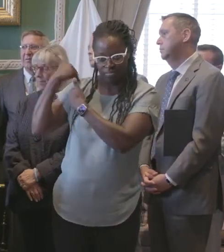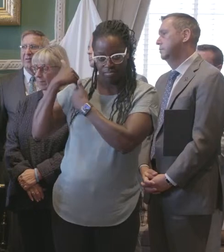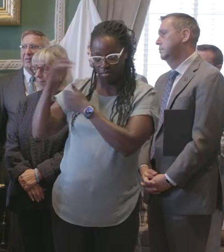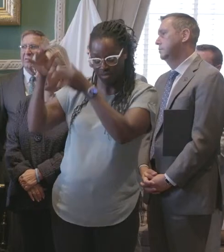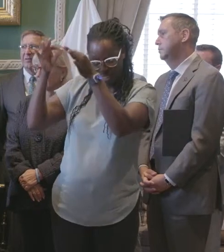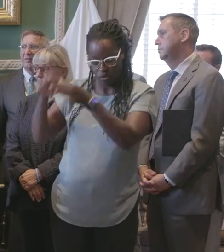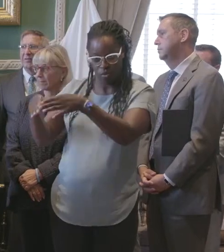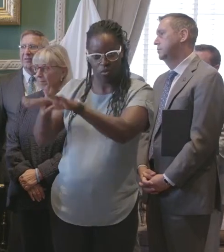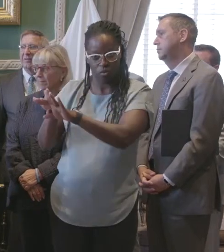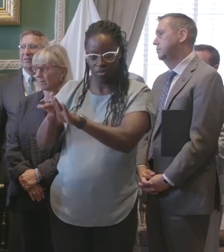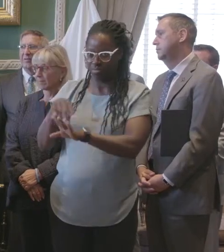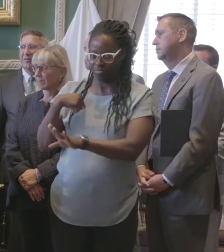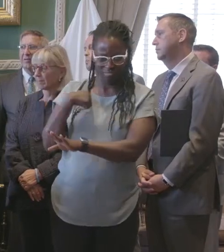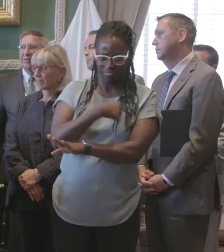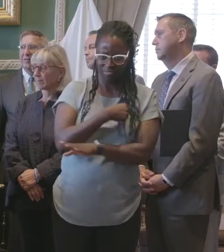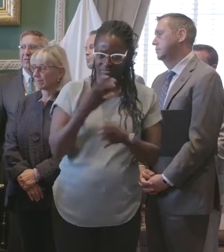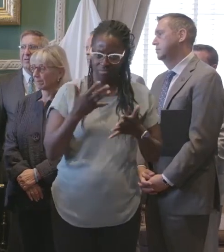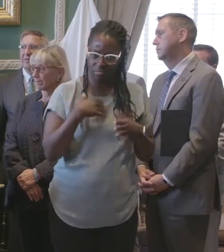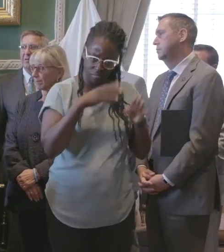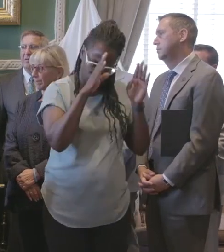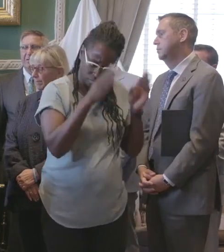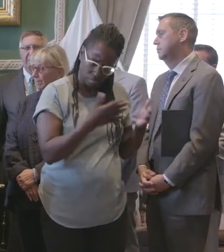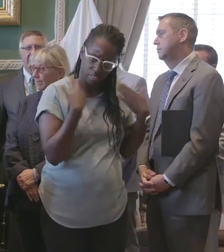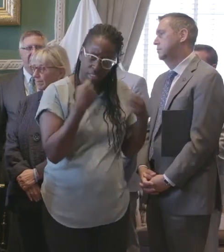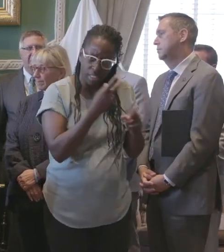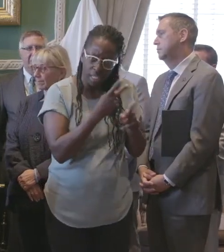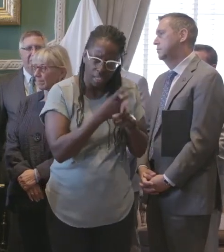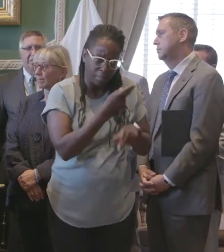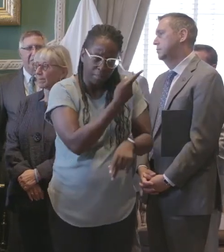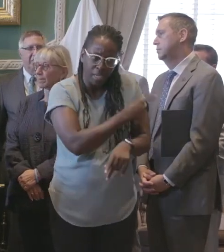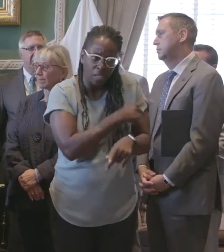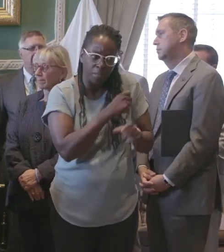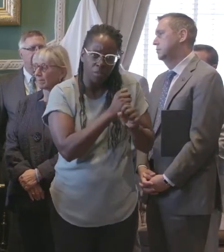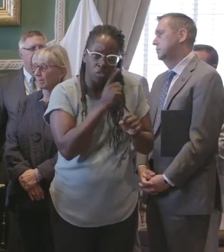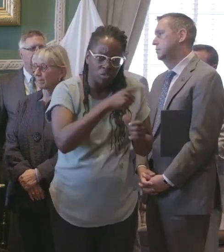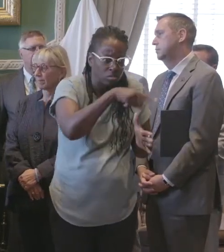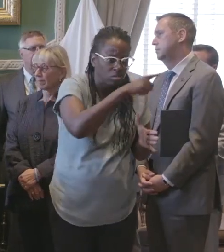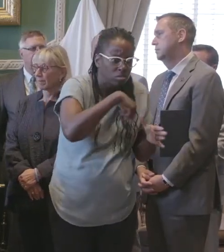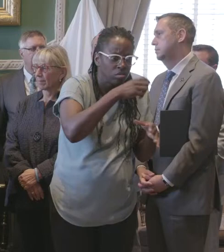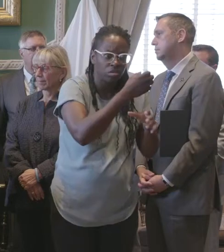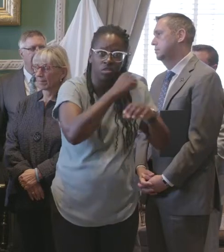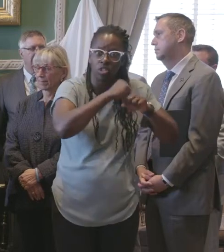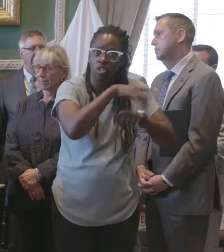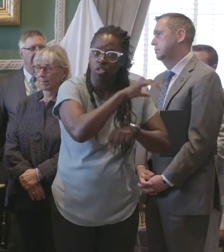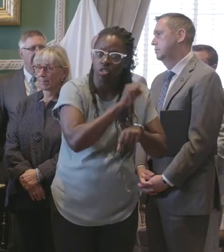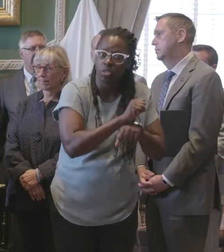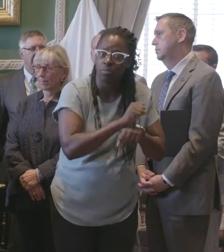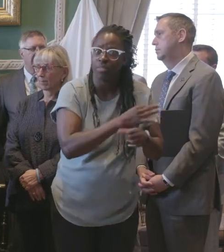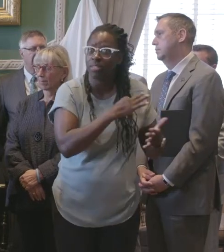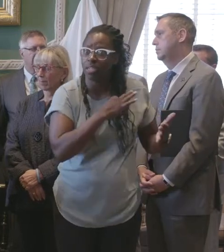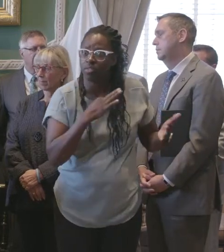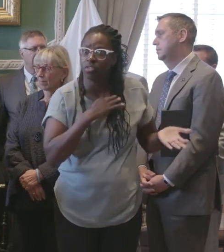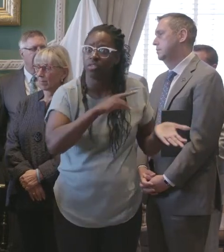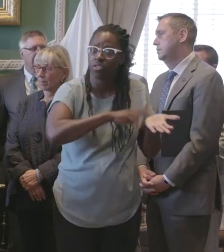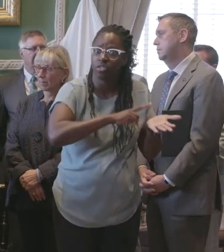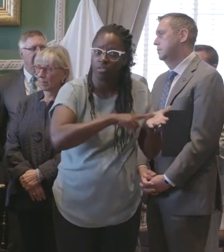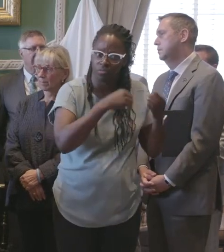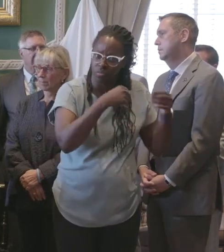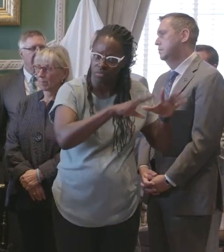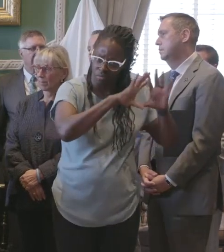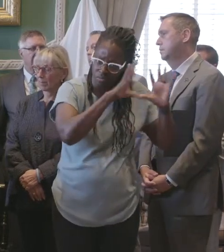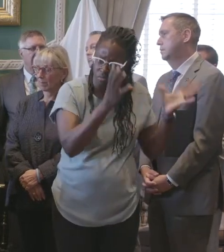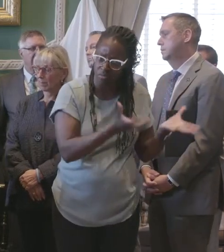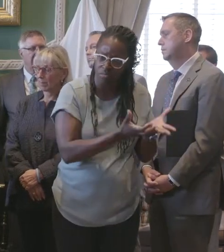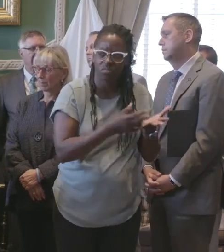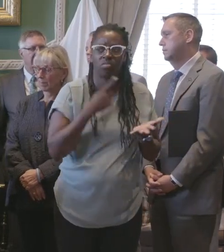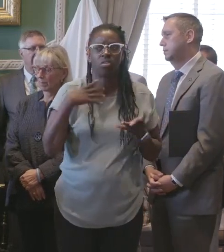on healthcare, delivery of healthcare to patients, protecting jobs, protecting the stability of the market. We've had a lot of conversations.